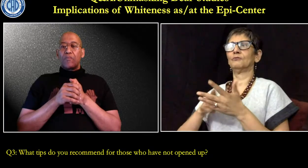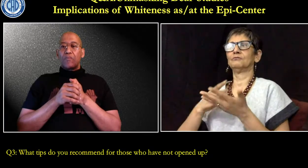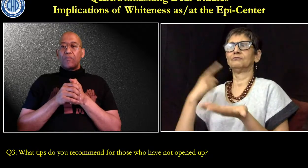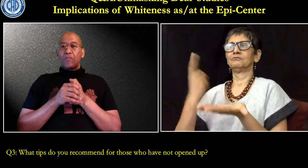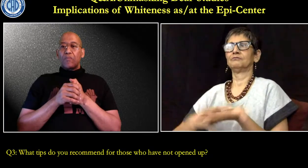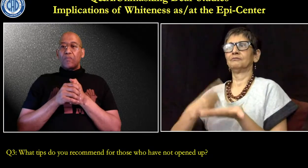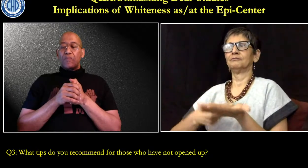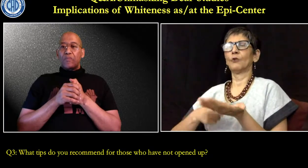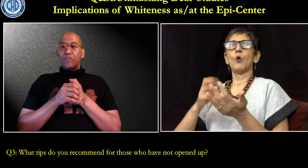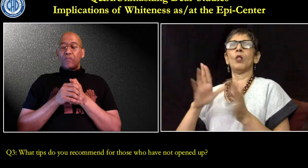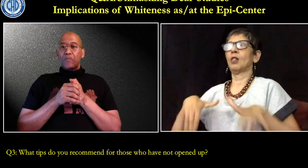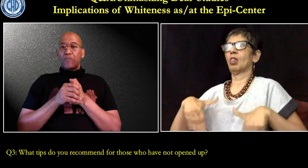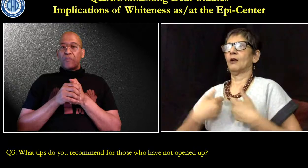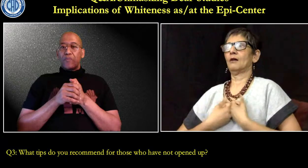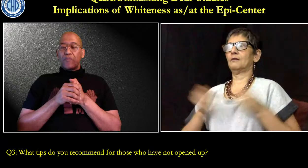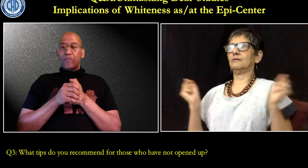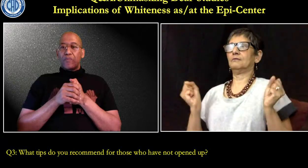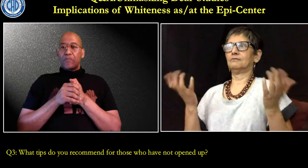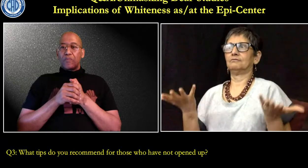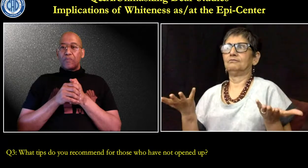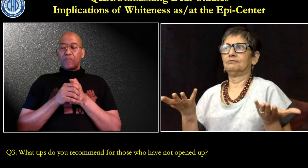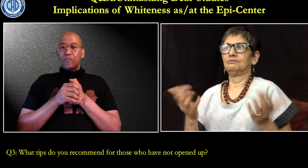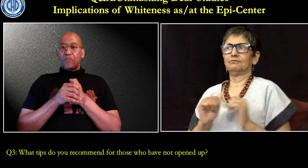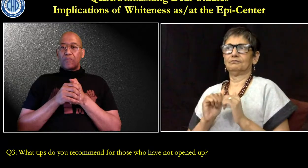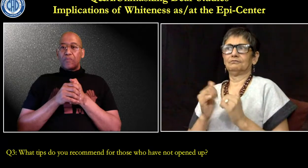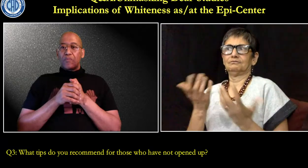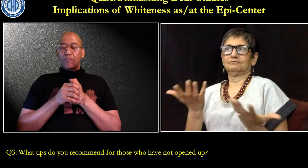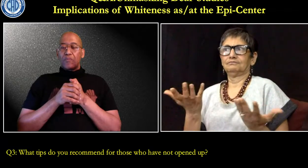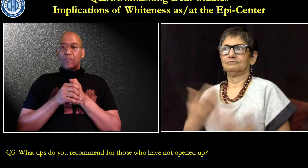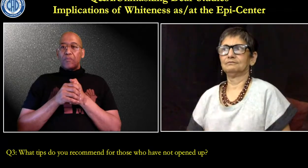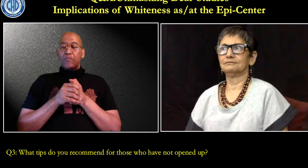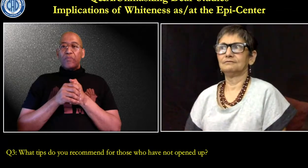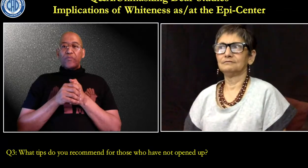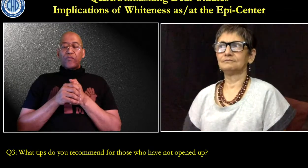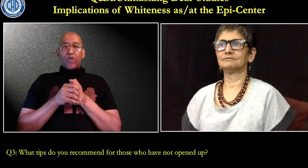tips would you have for those people who have not yet